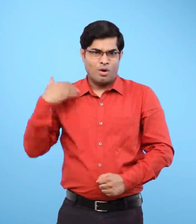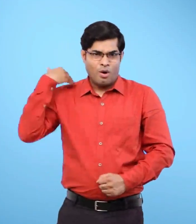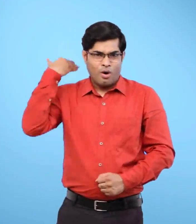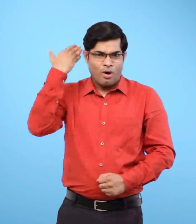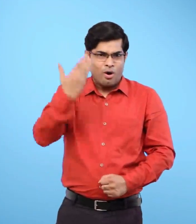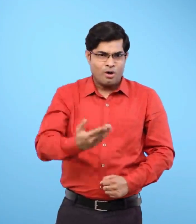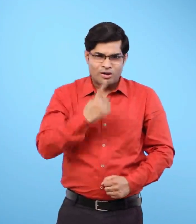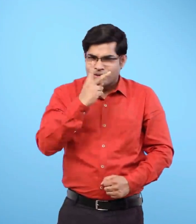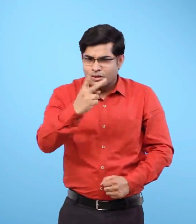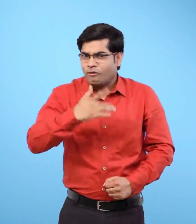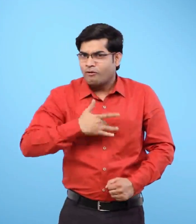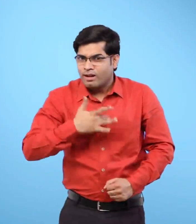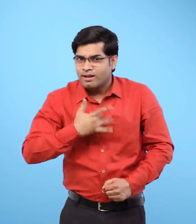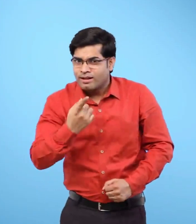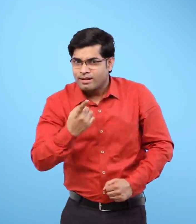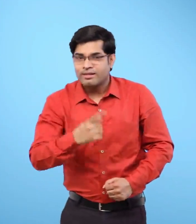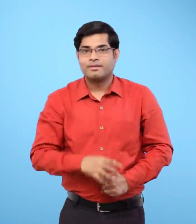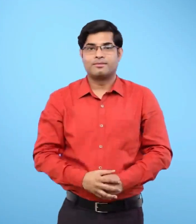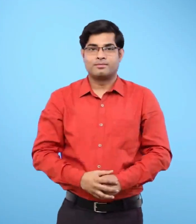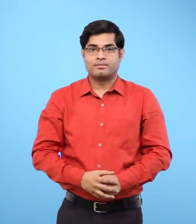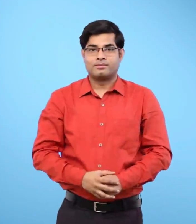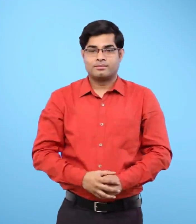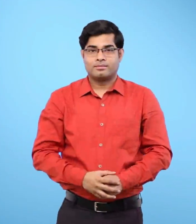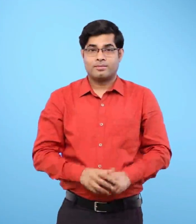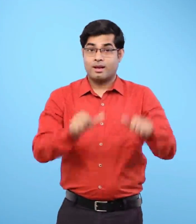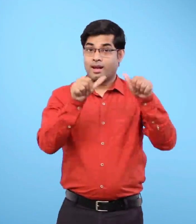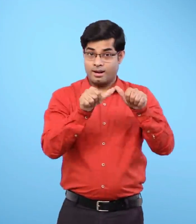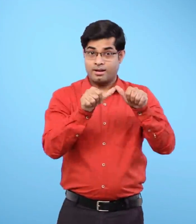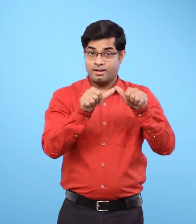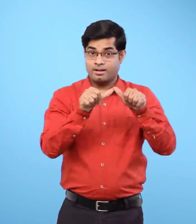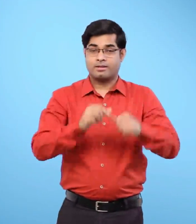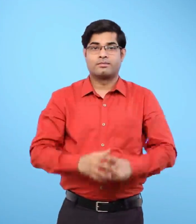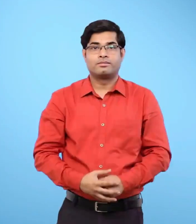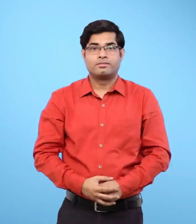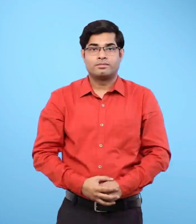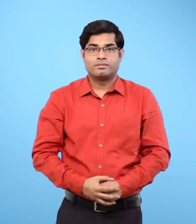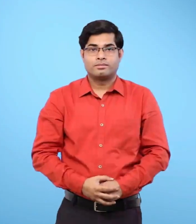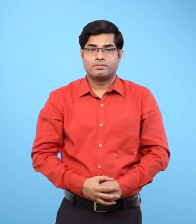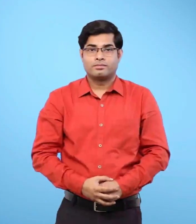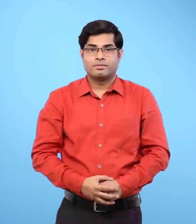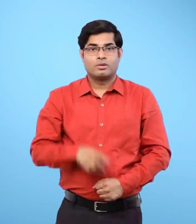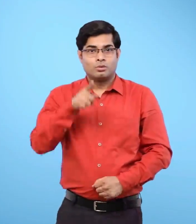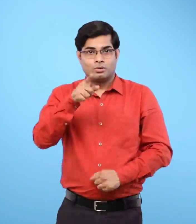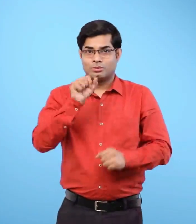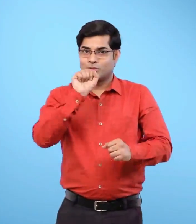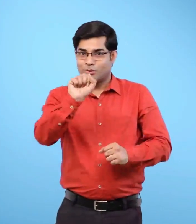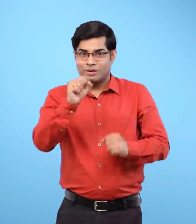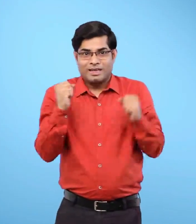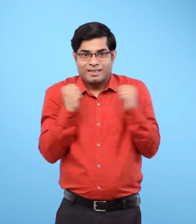Have you ever felt? A. your teeth